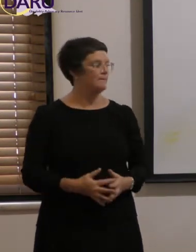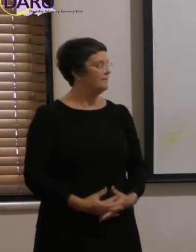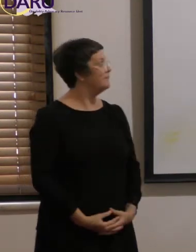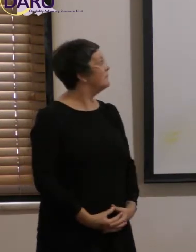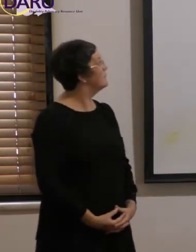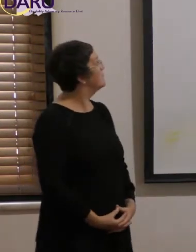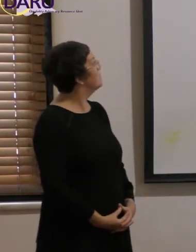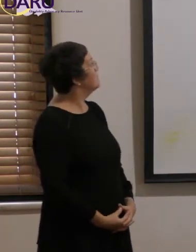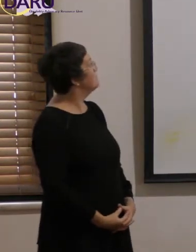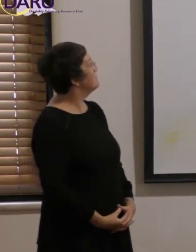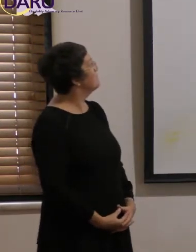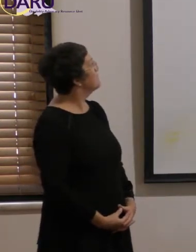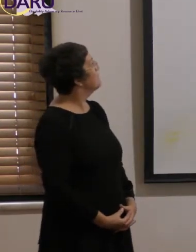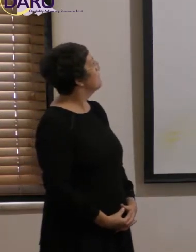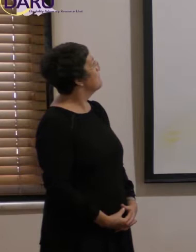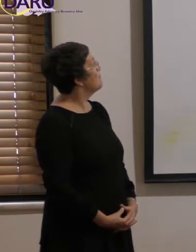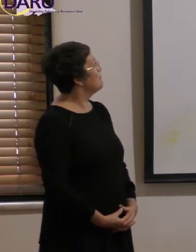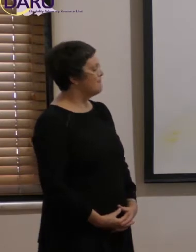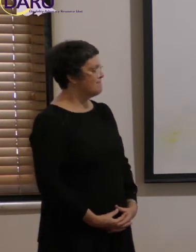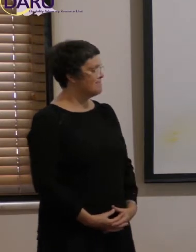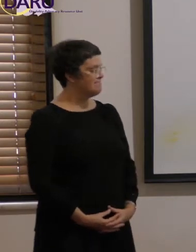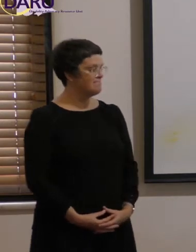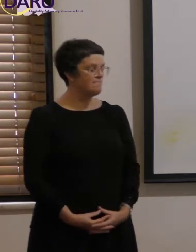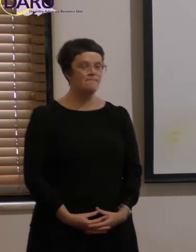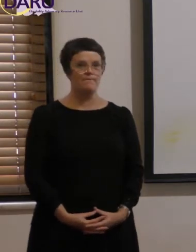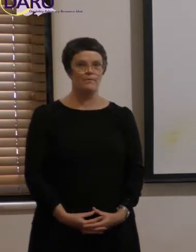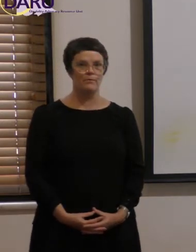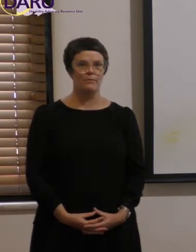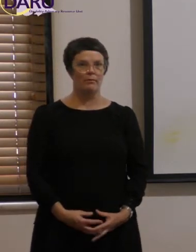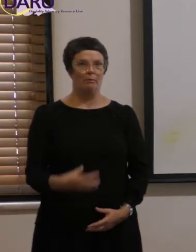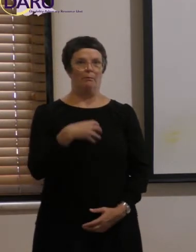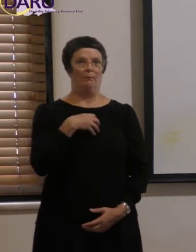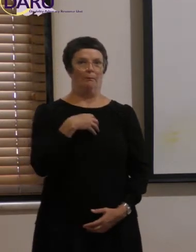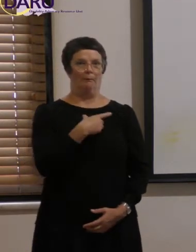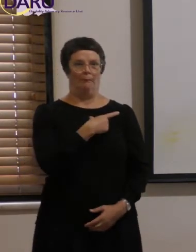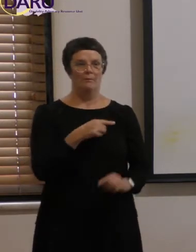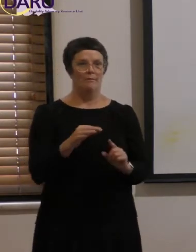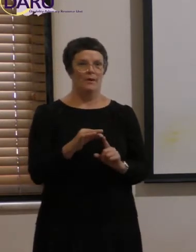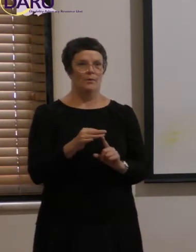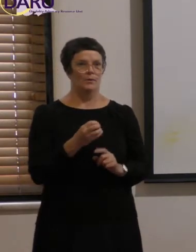I don't know if this is me. Oh, it's okay.